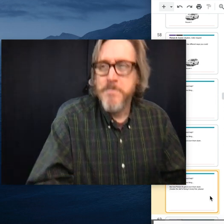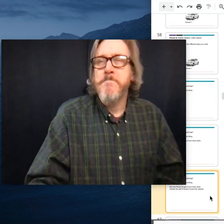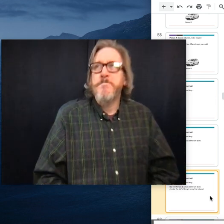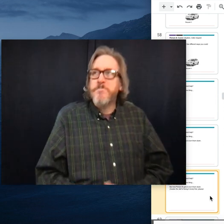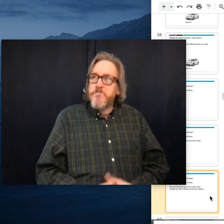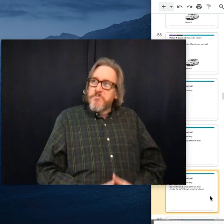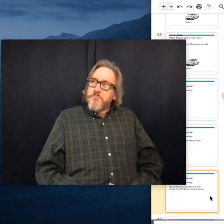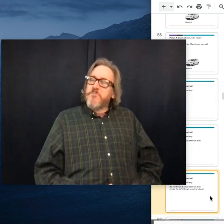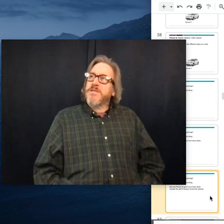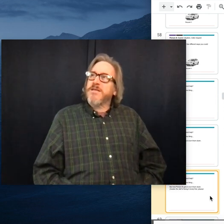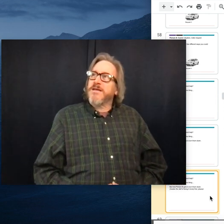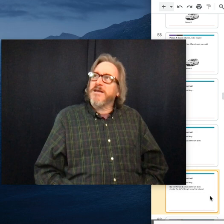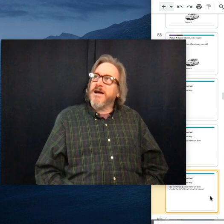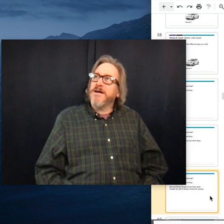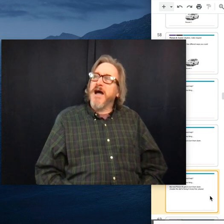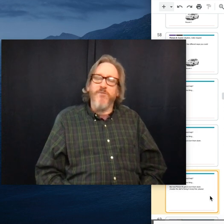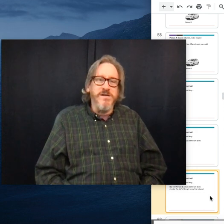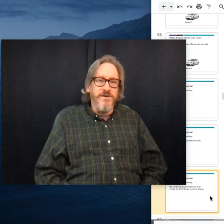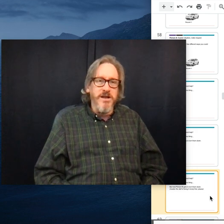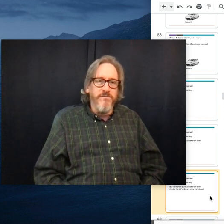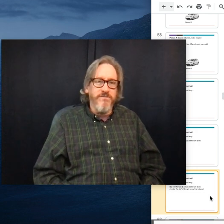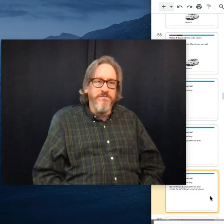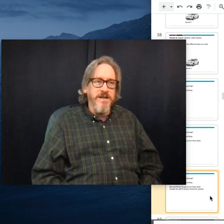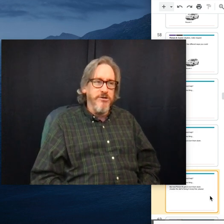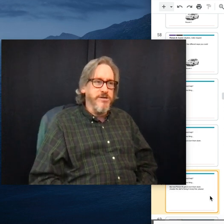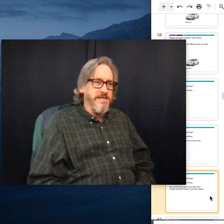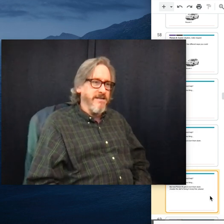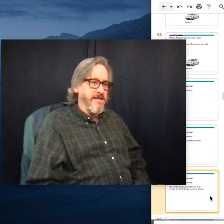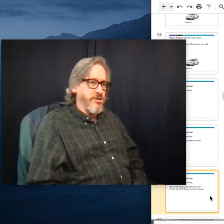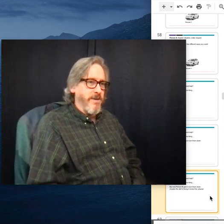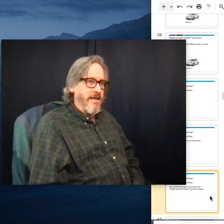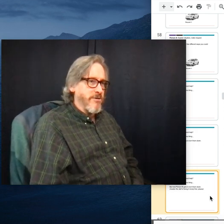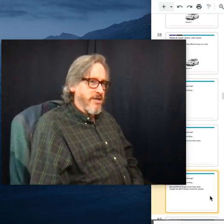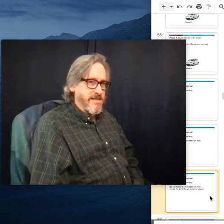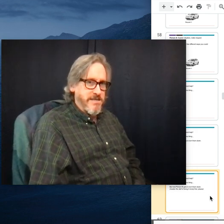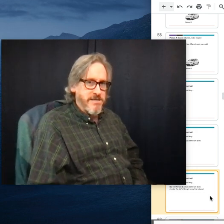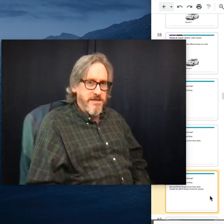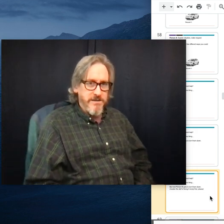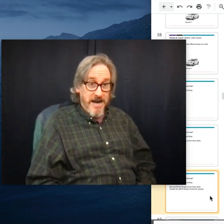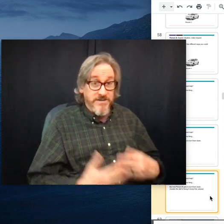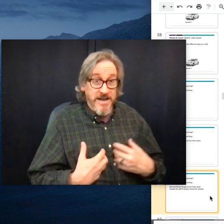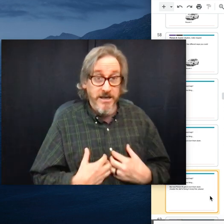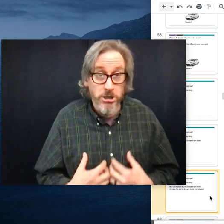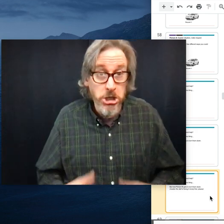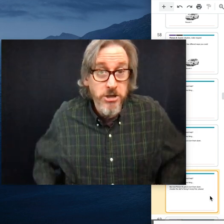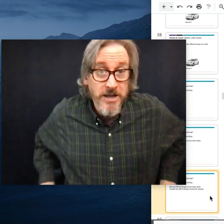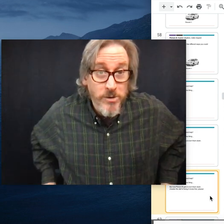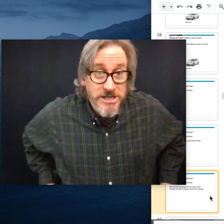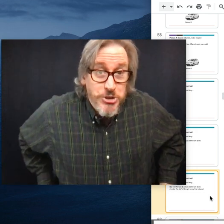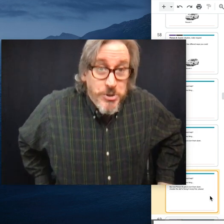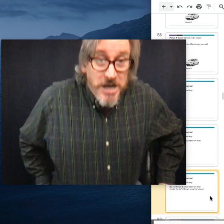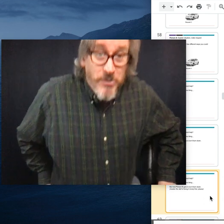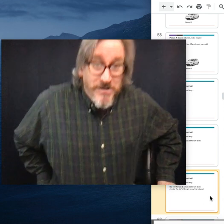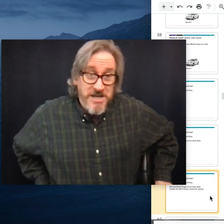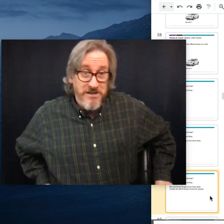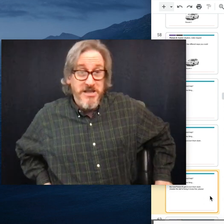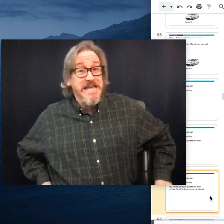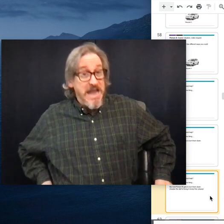I think we have 3, possibly 4 tutors if you need. So anyway, that is all. I